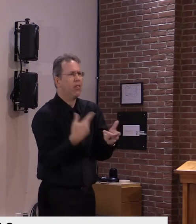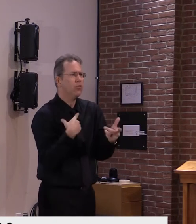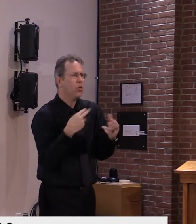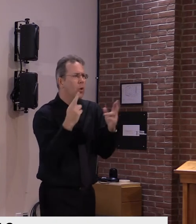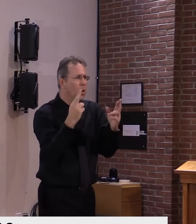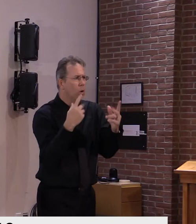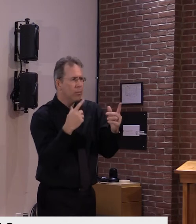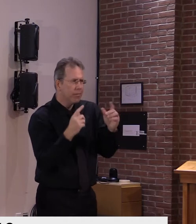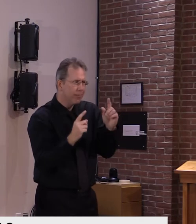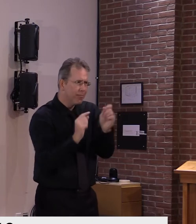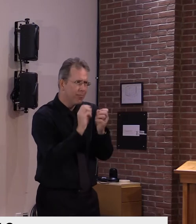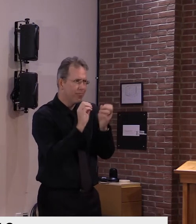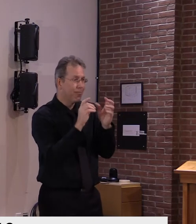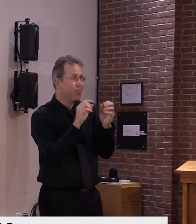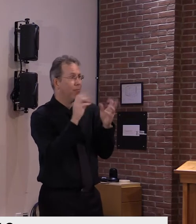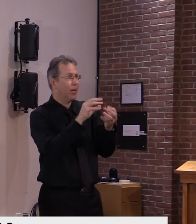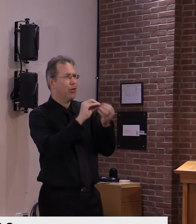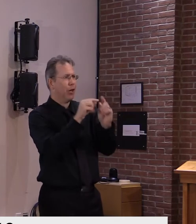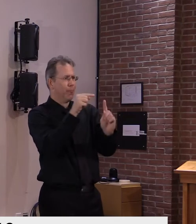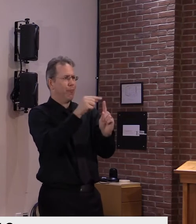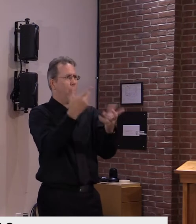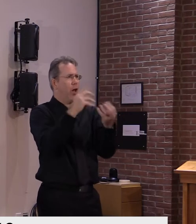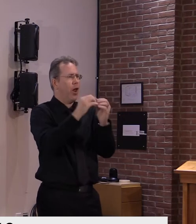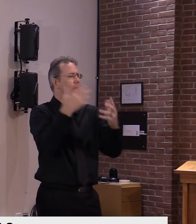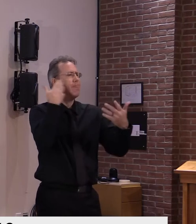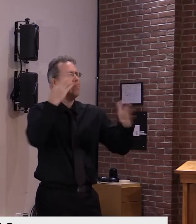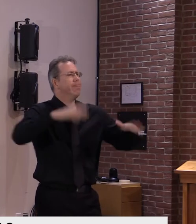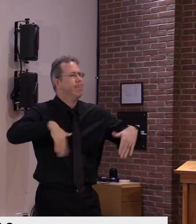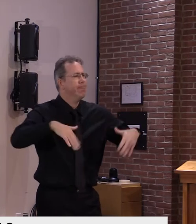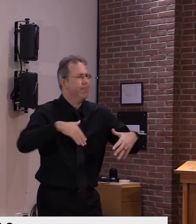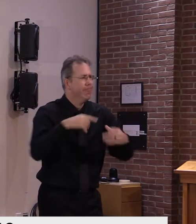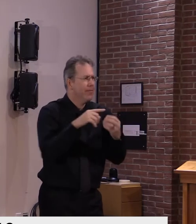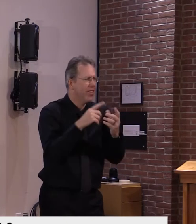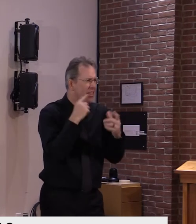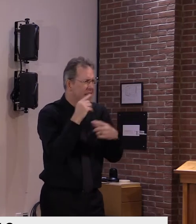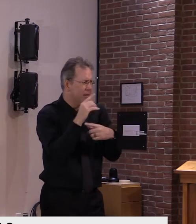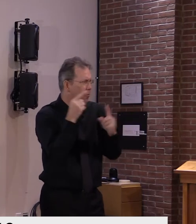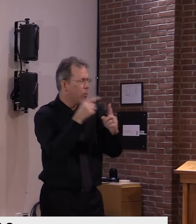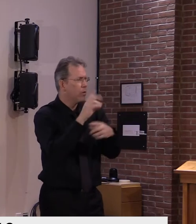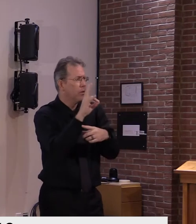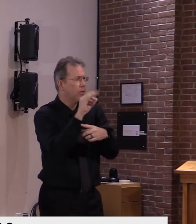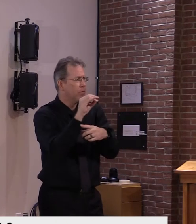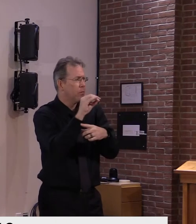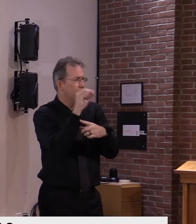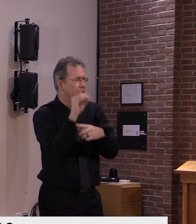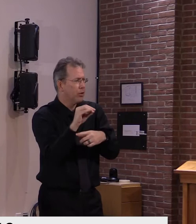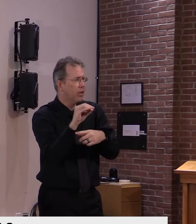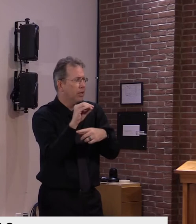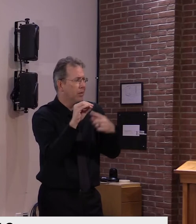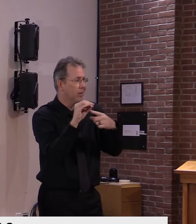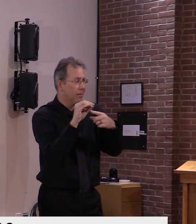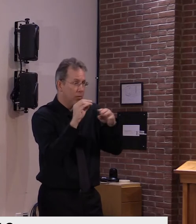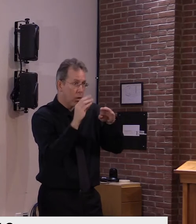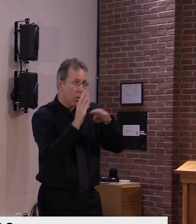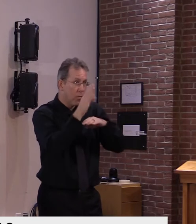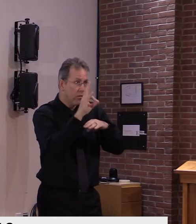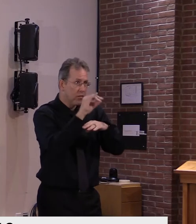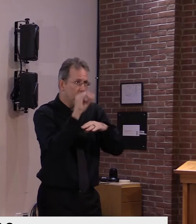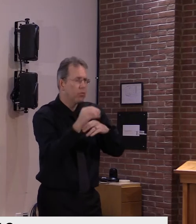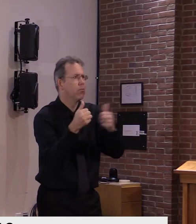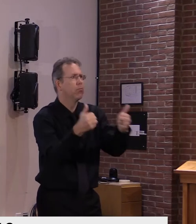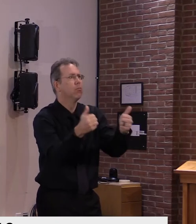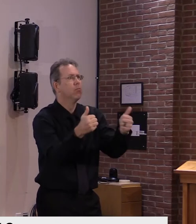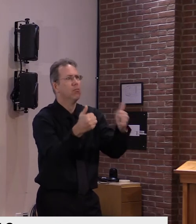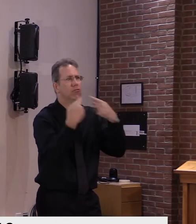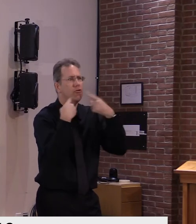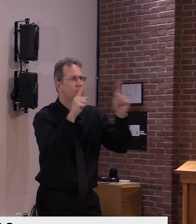number somewhere. I think it's around 70%, where if we can get above that, then we'll contain it with